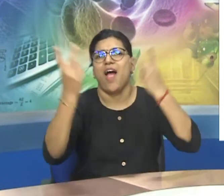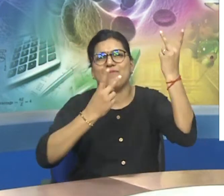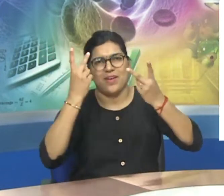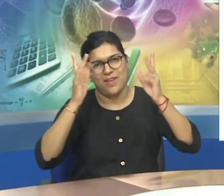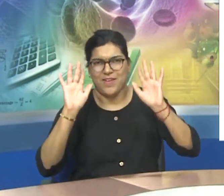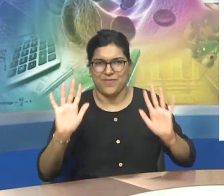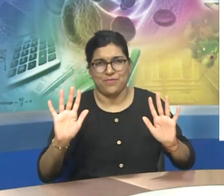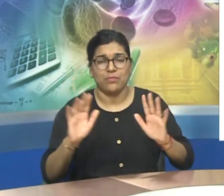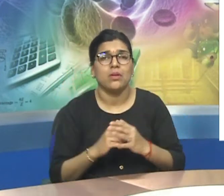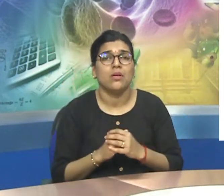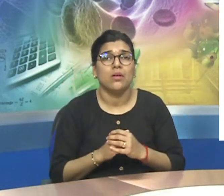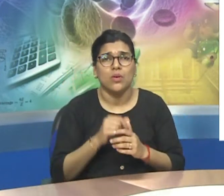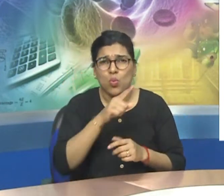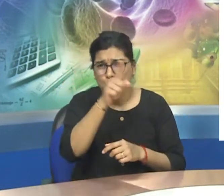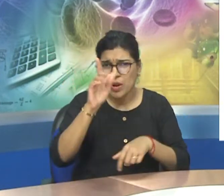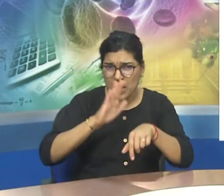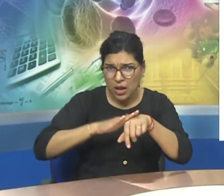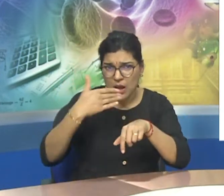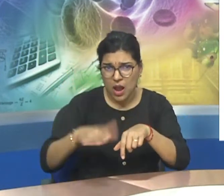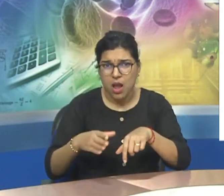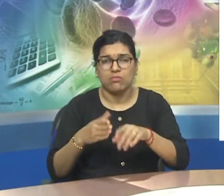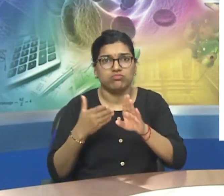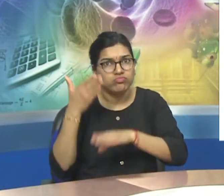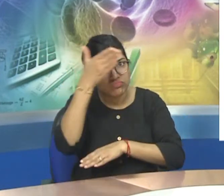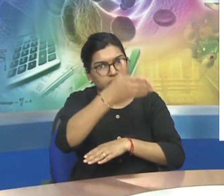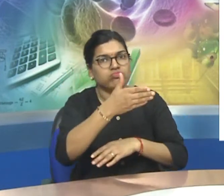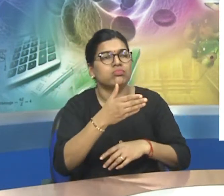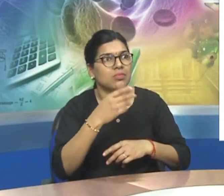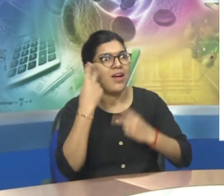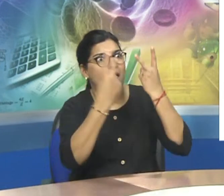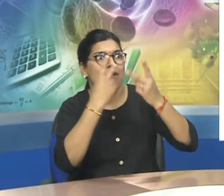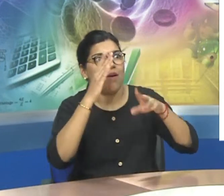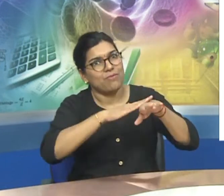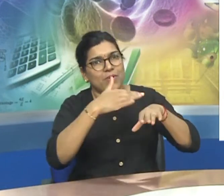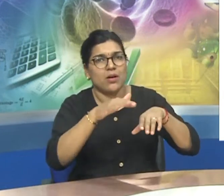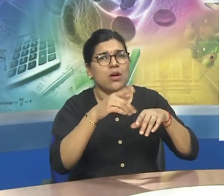And it actually unites the people of the world.